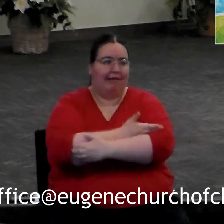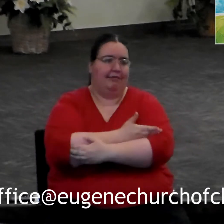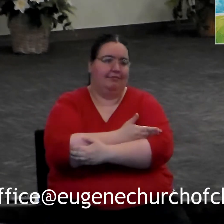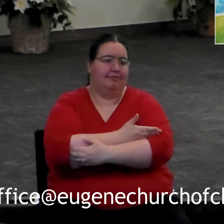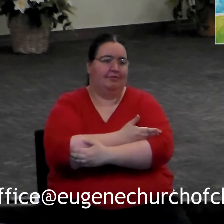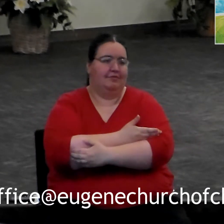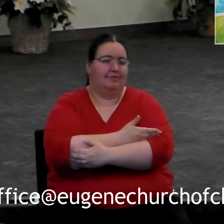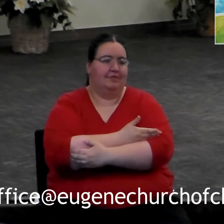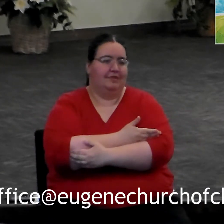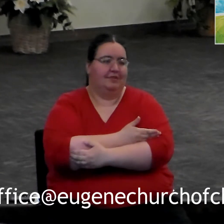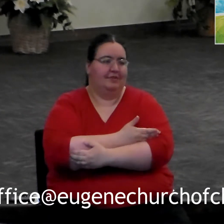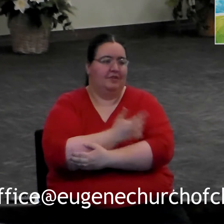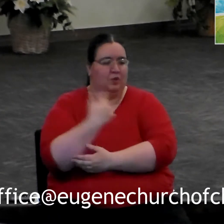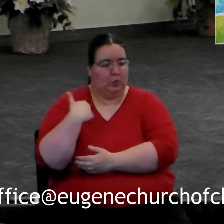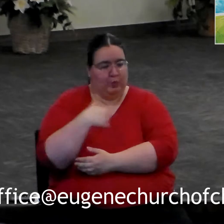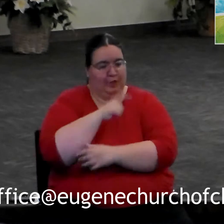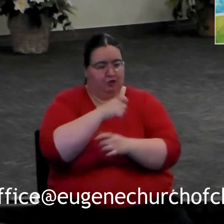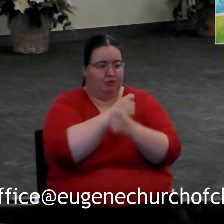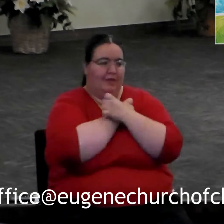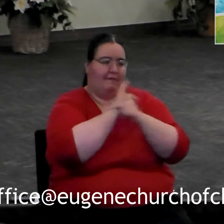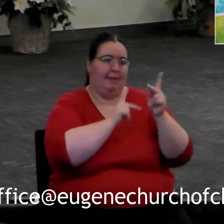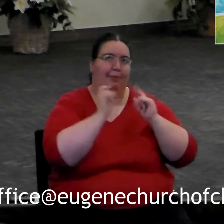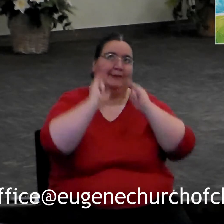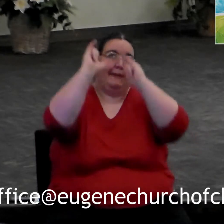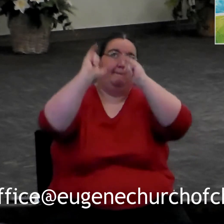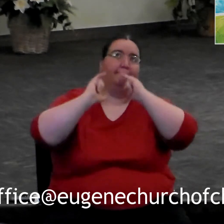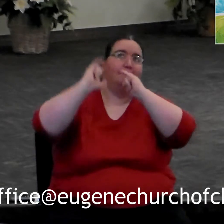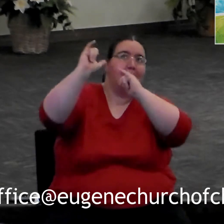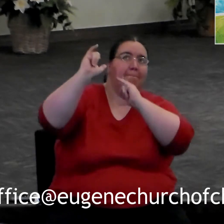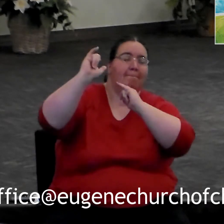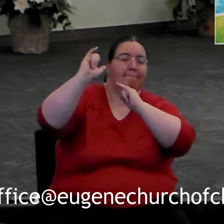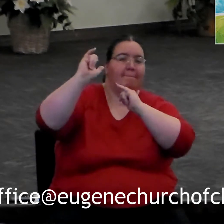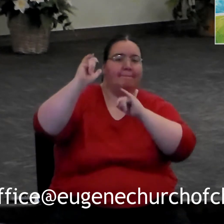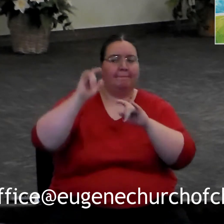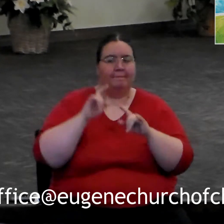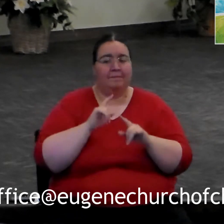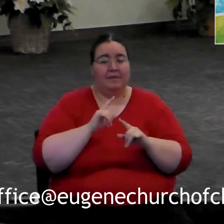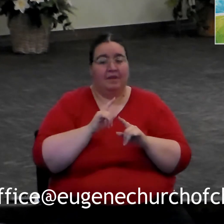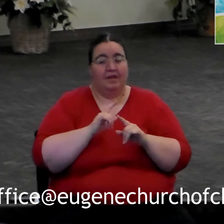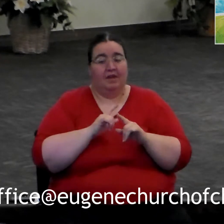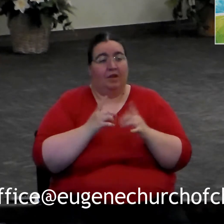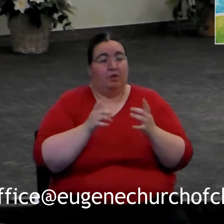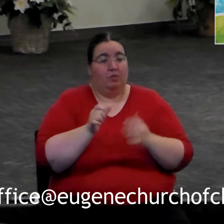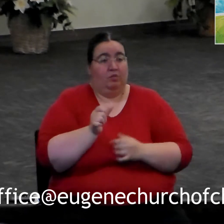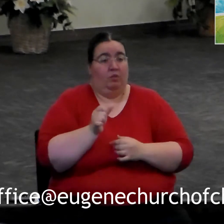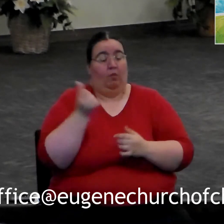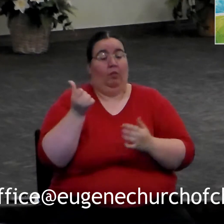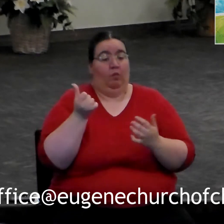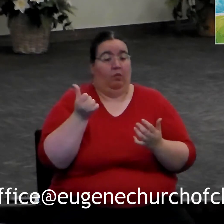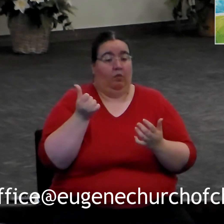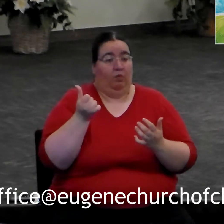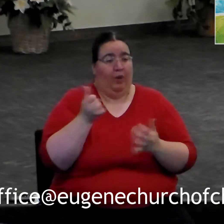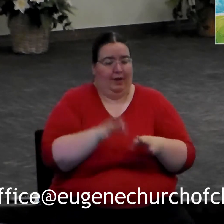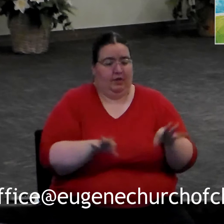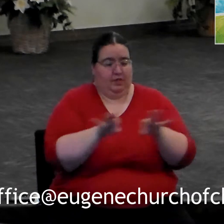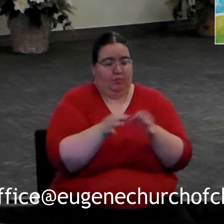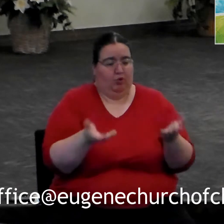But beyond people, what here really matters? I think his church matters an awful lot. And then as we begin to get